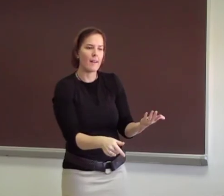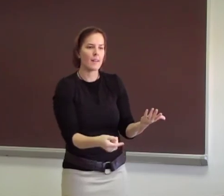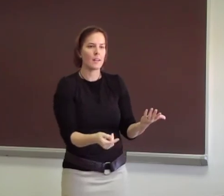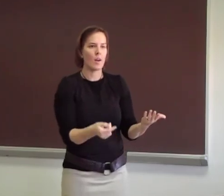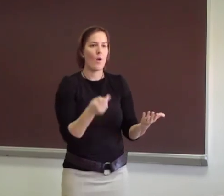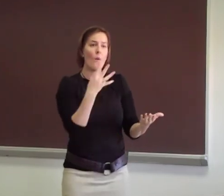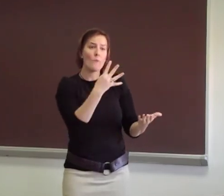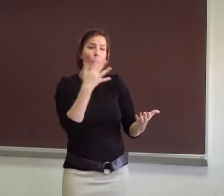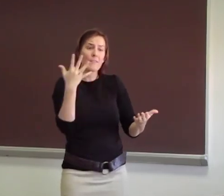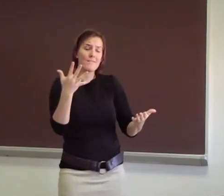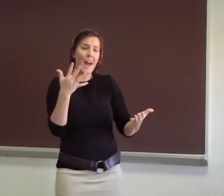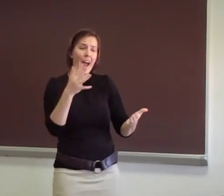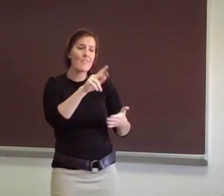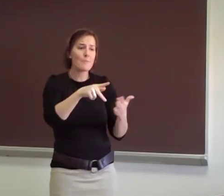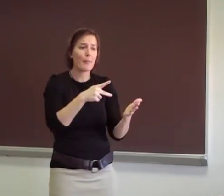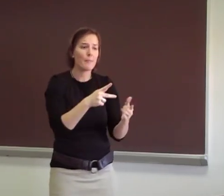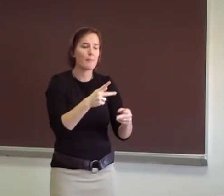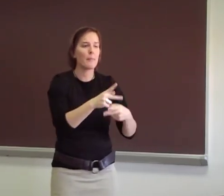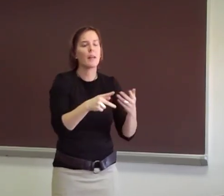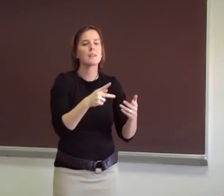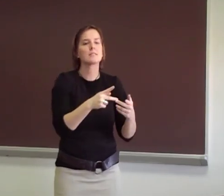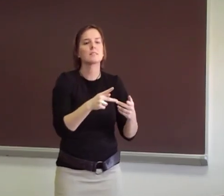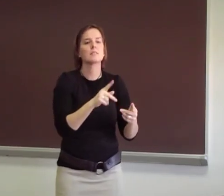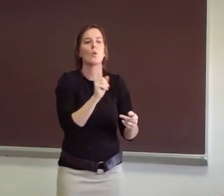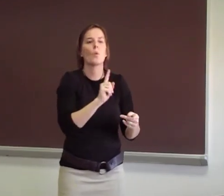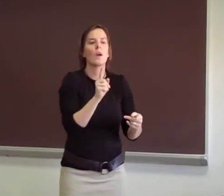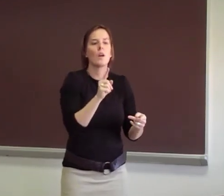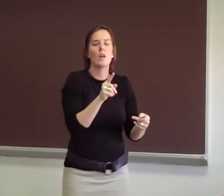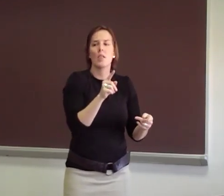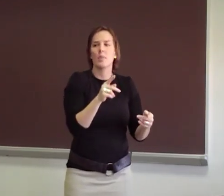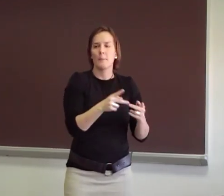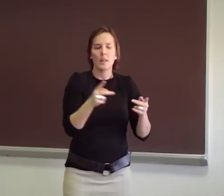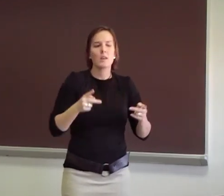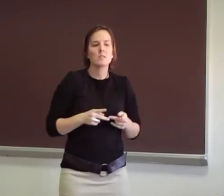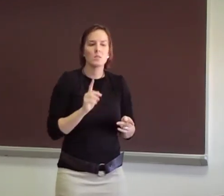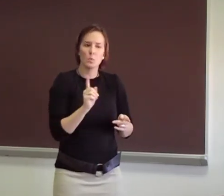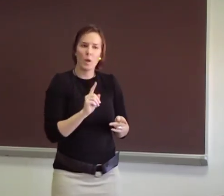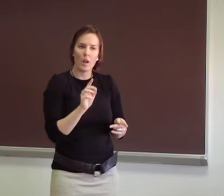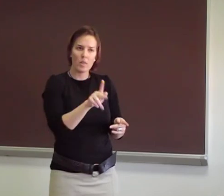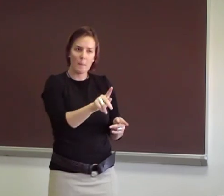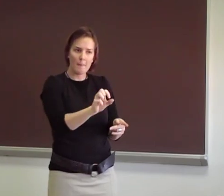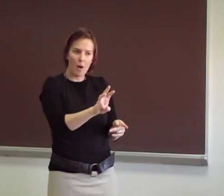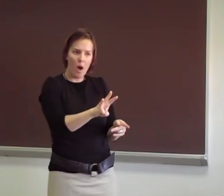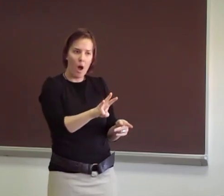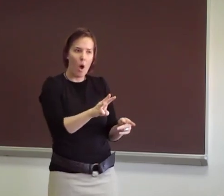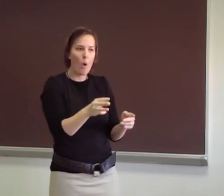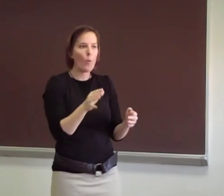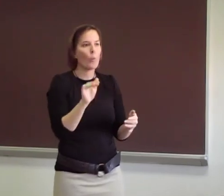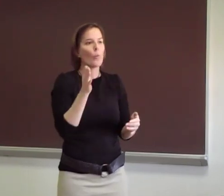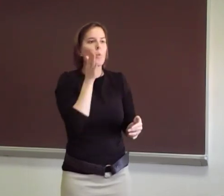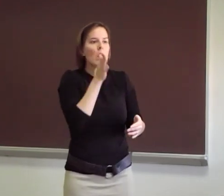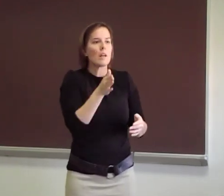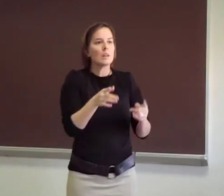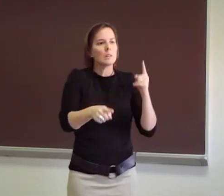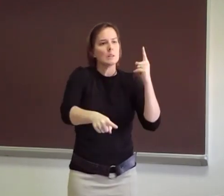paw will intersect with the platform. And